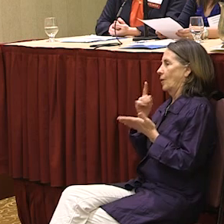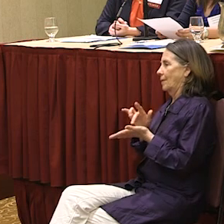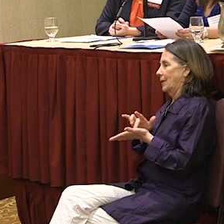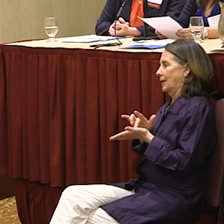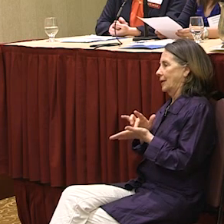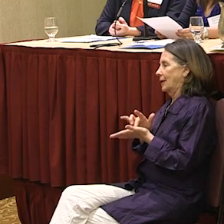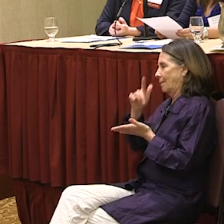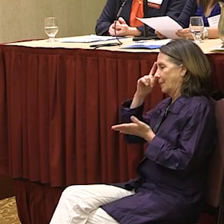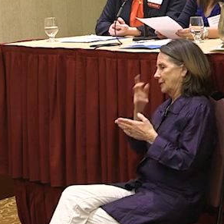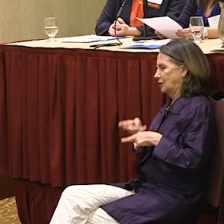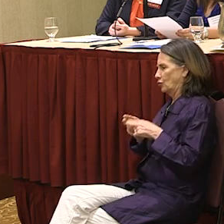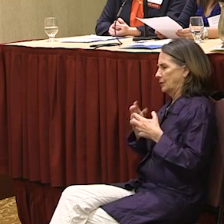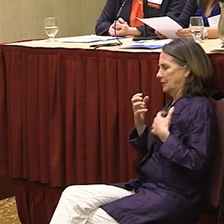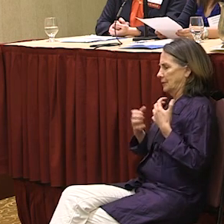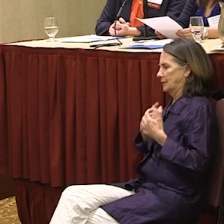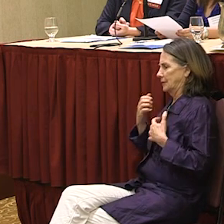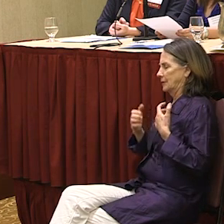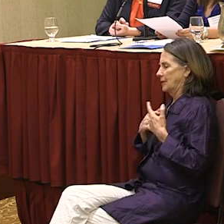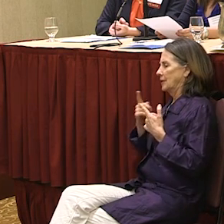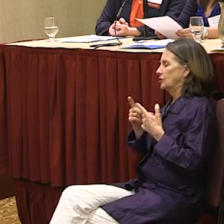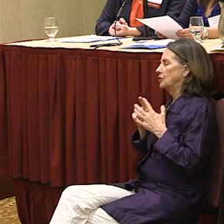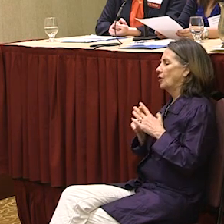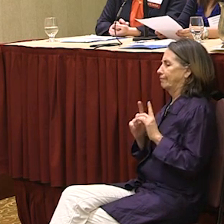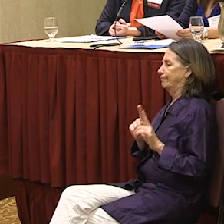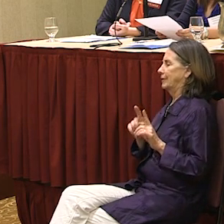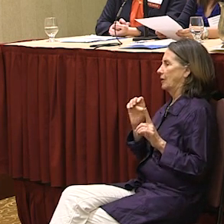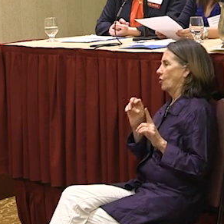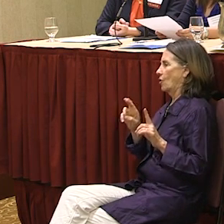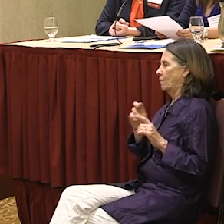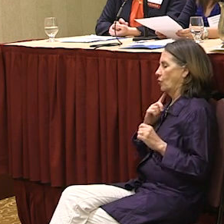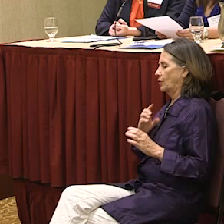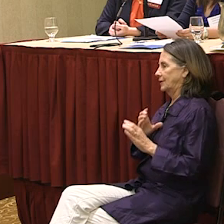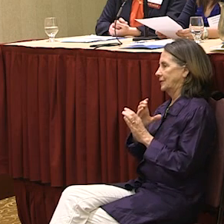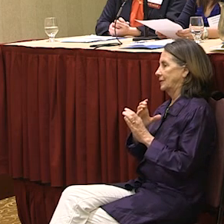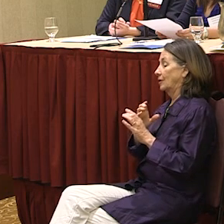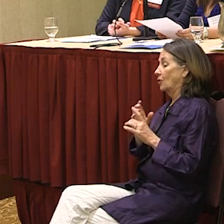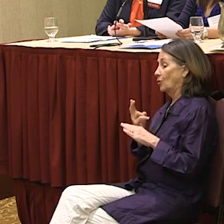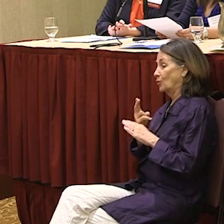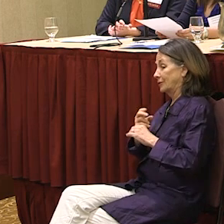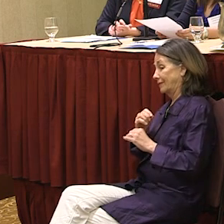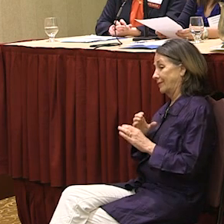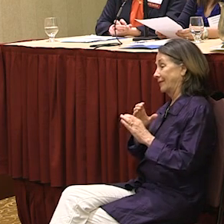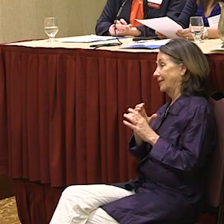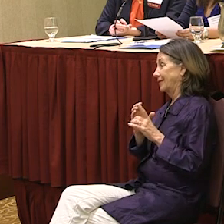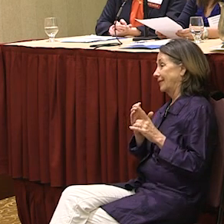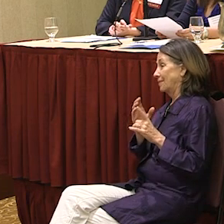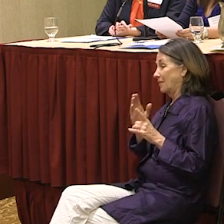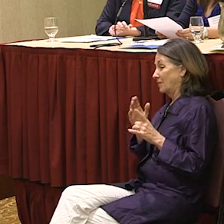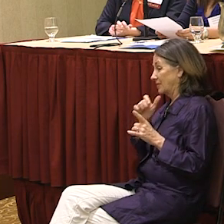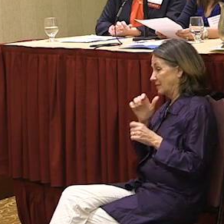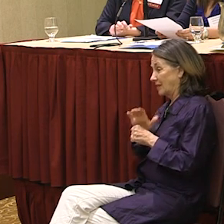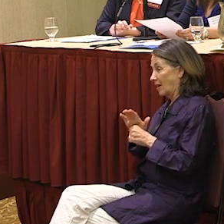meds due to increased agitation and began frequently using the ED in crisis. Jenny's use of the ED may be a symptom of